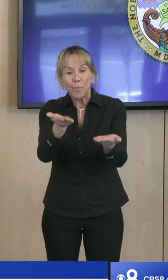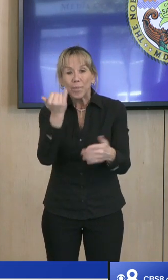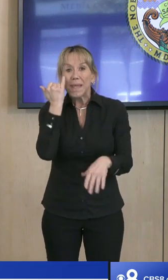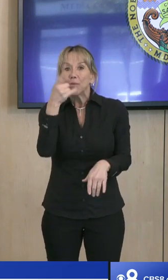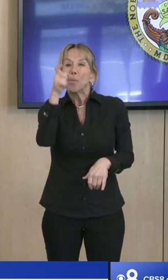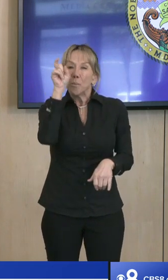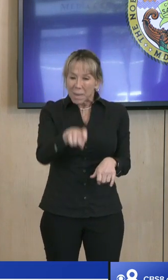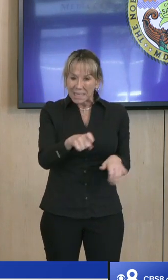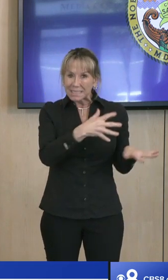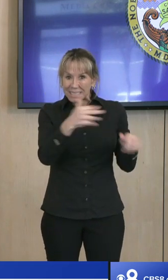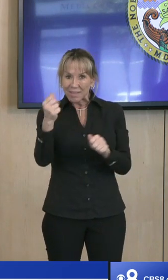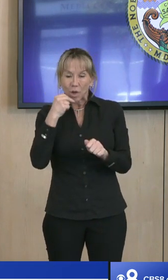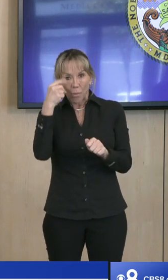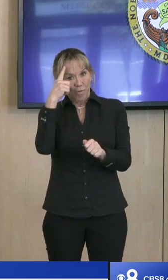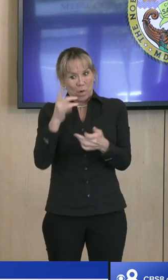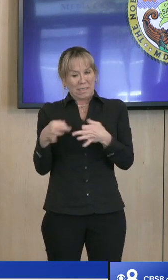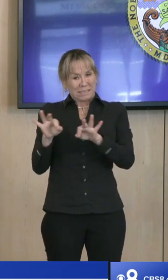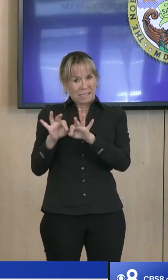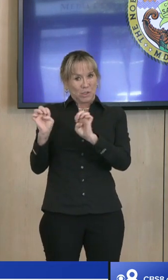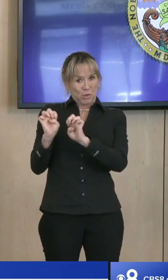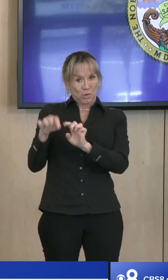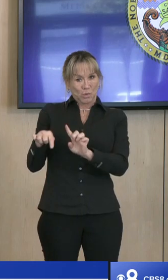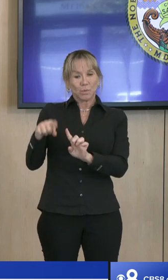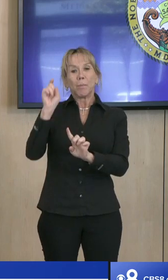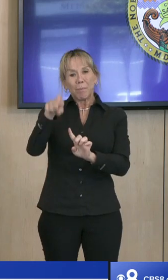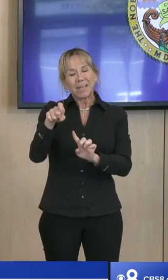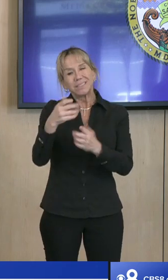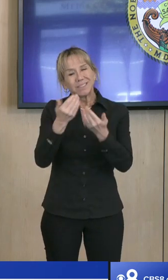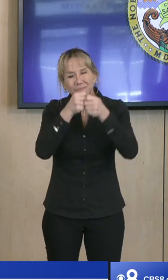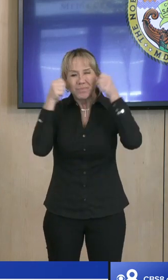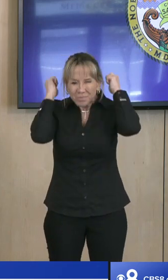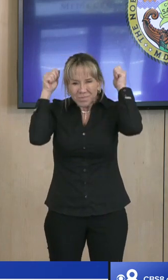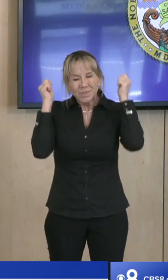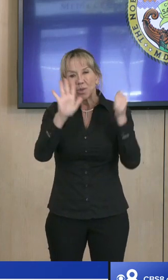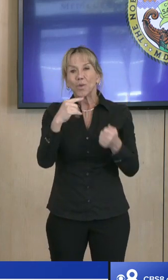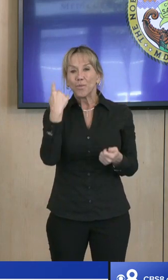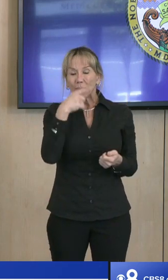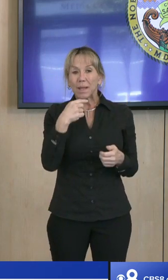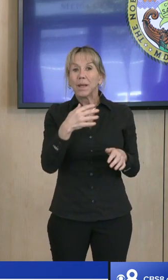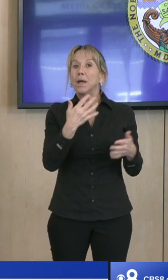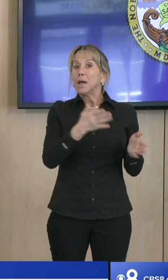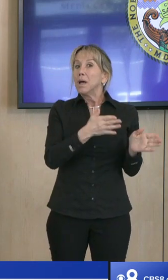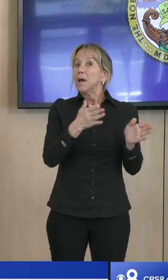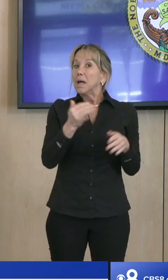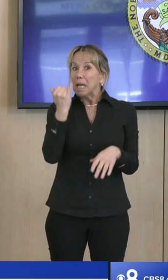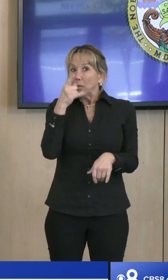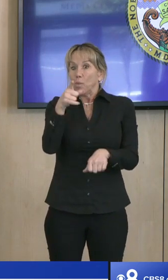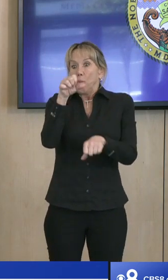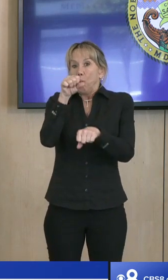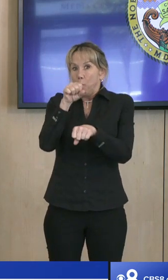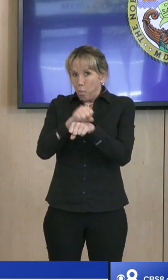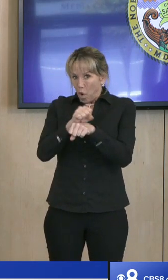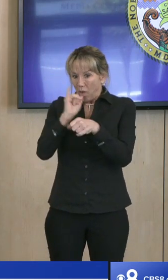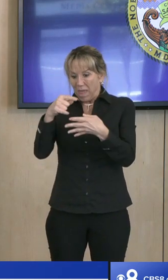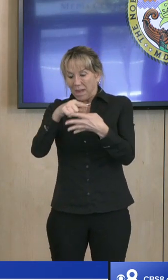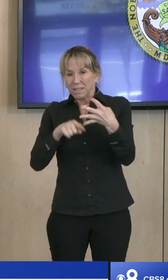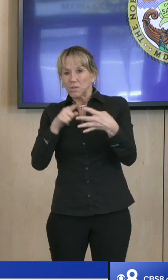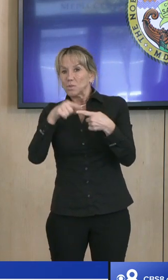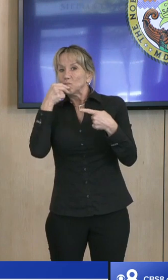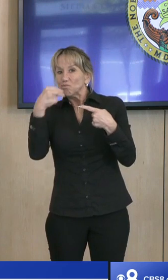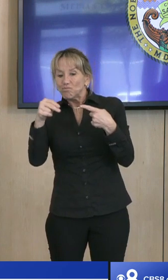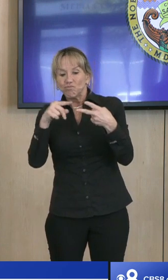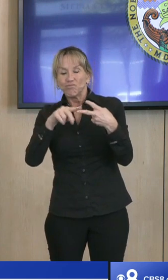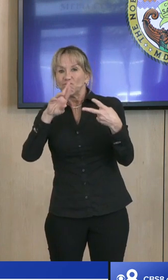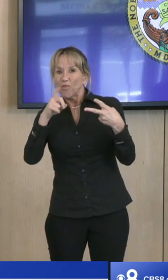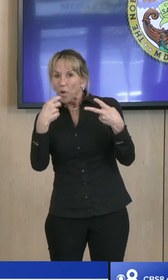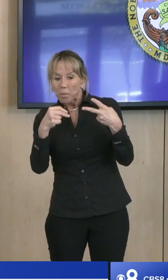essential reasons, you should cover your face. And if you are a worker at one of the entities we outlined, grocery stores, pharmacies,